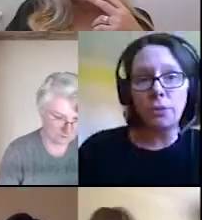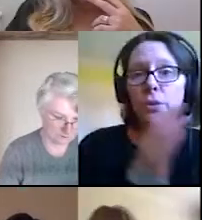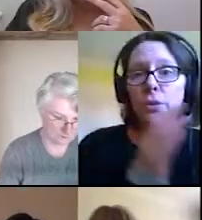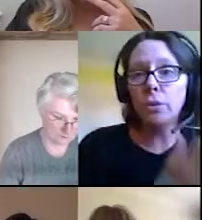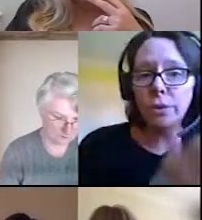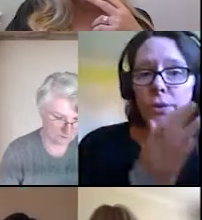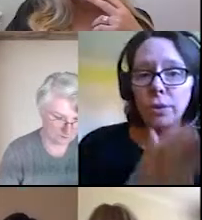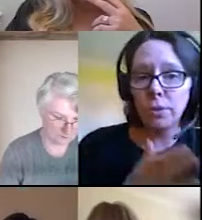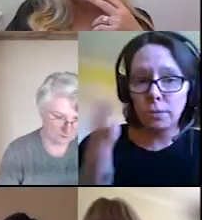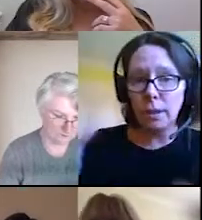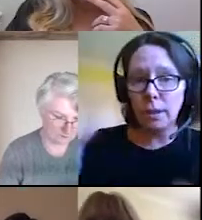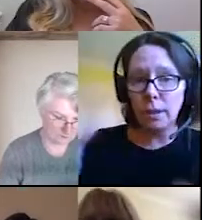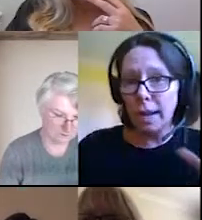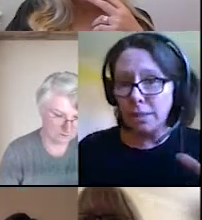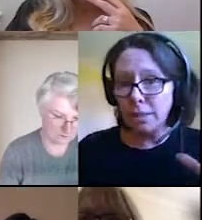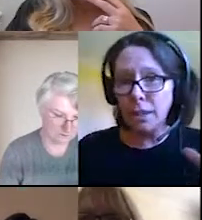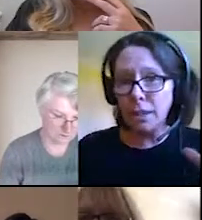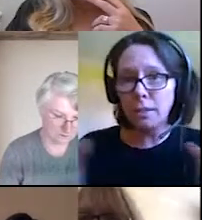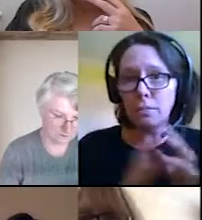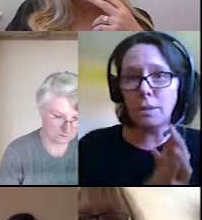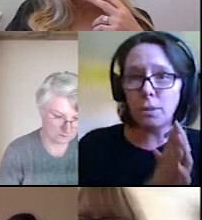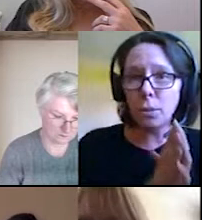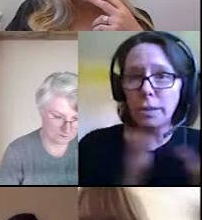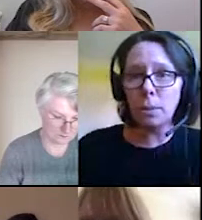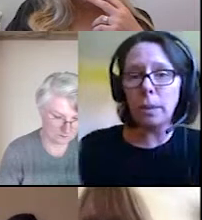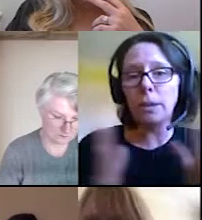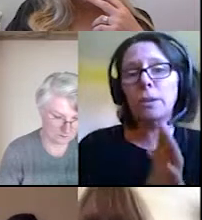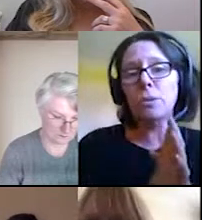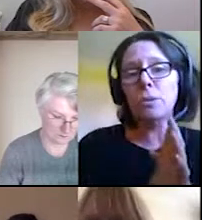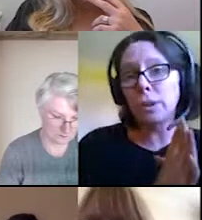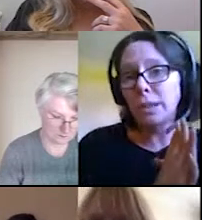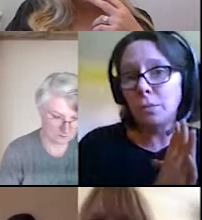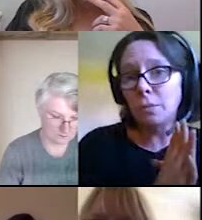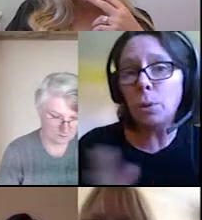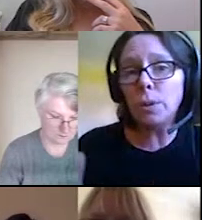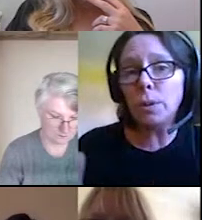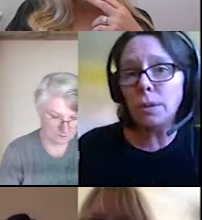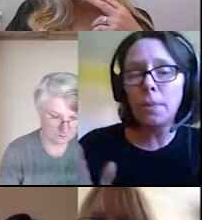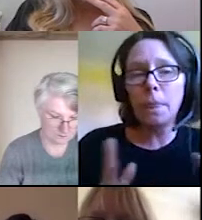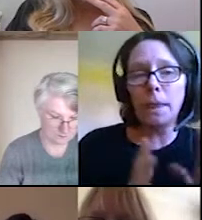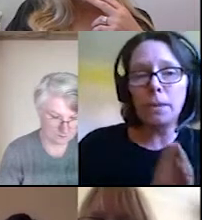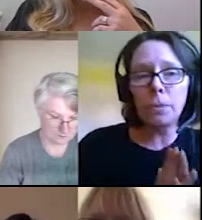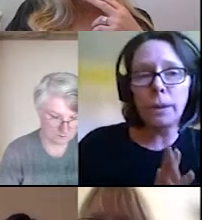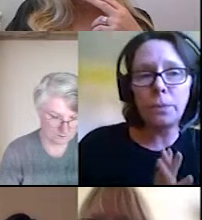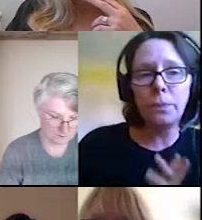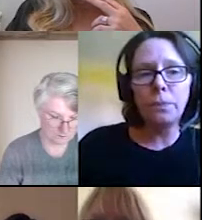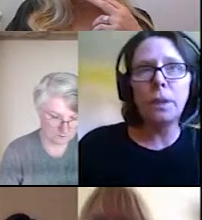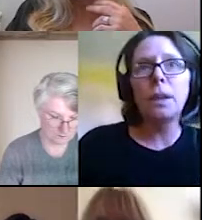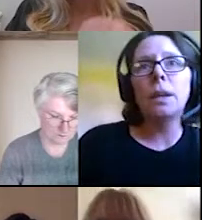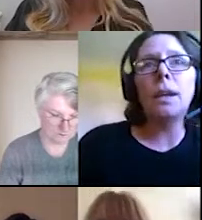use across activities, different toys that I might be playing with, or across different books as